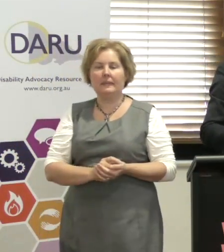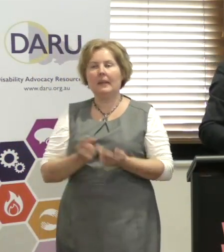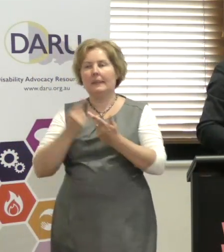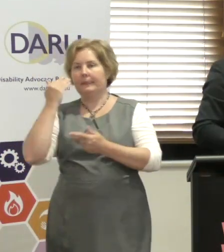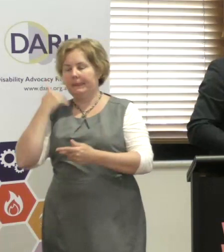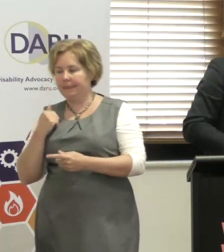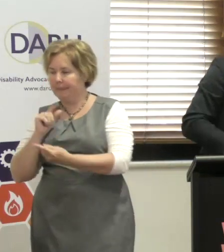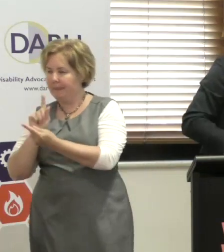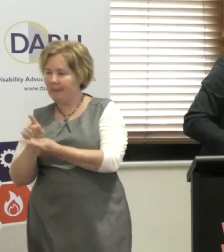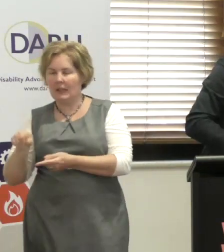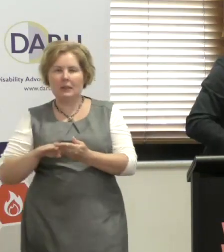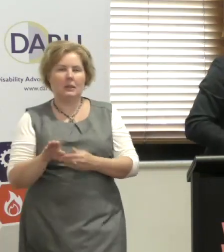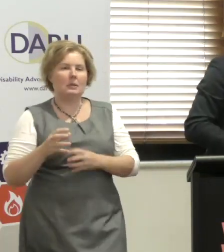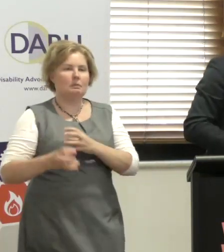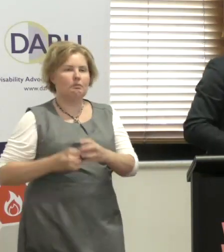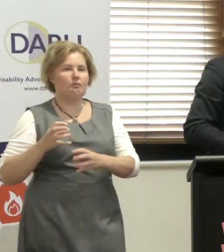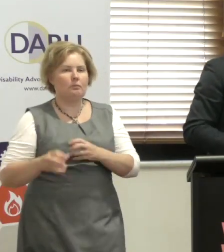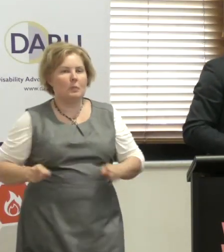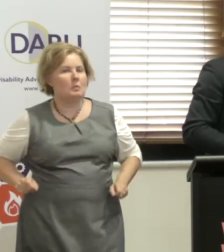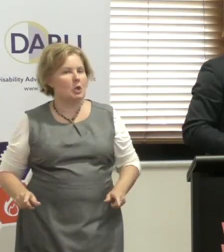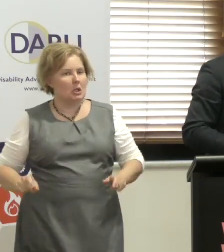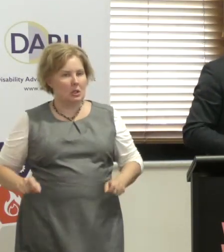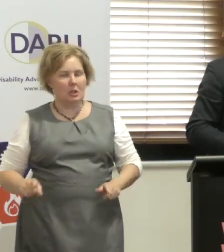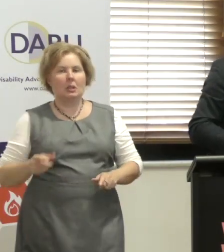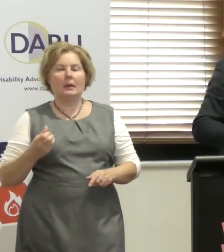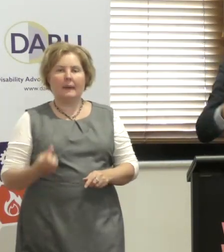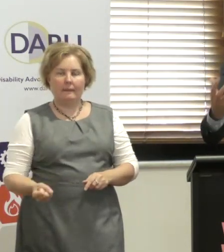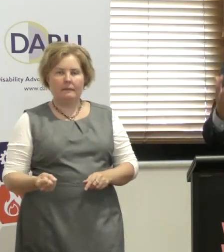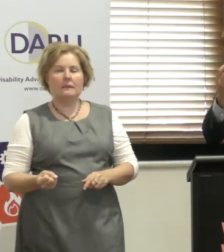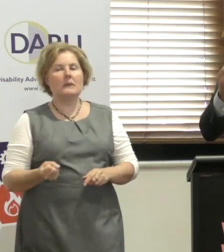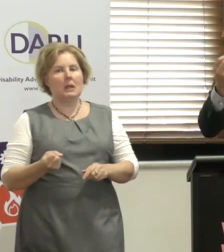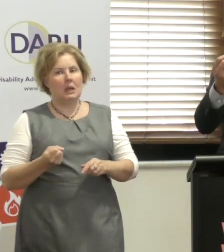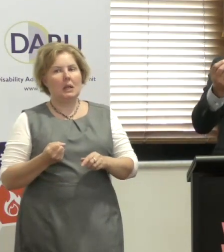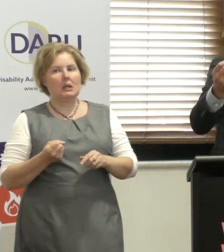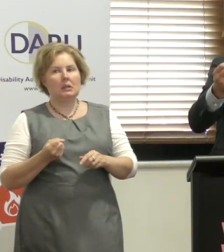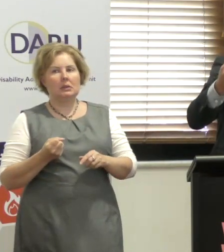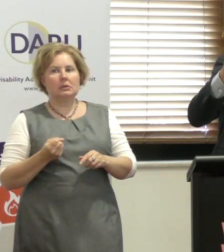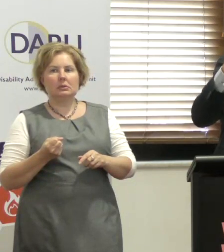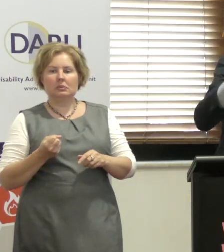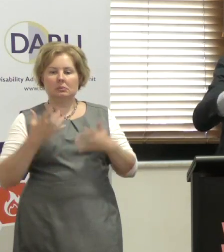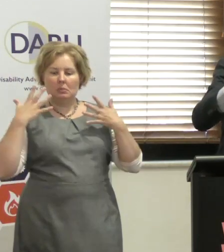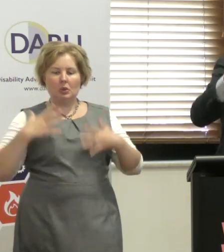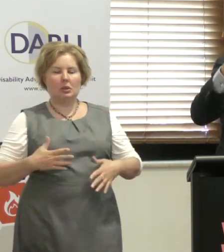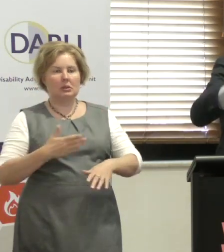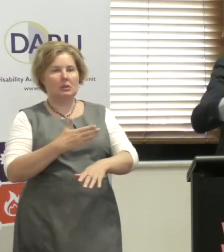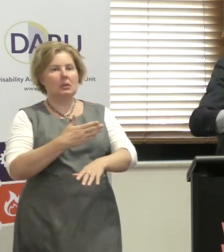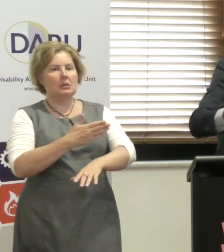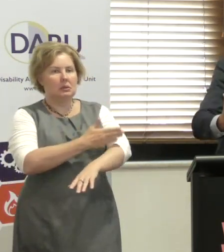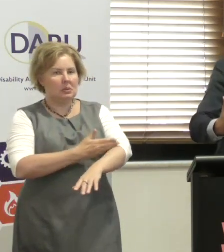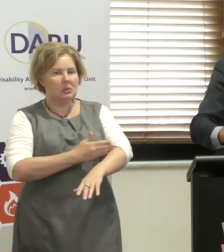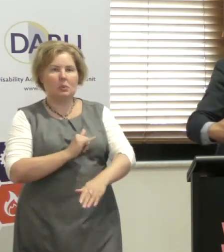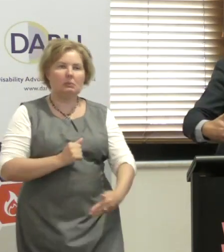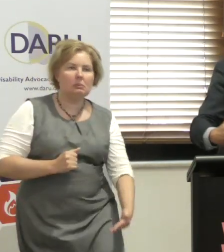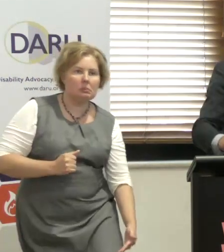when I met her, and she's an amputee. A lot of these places you go to, just the diabetes and that,